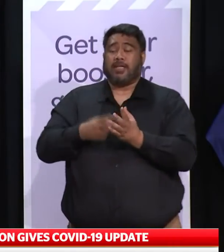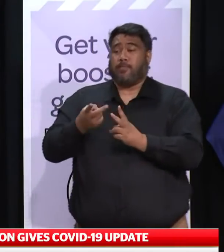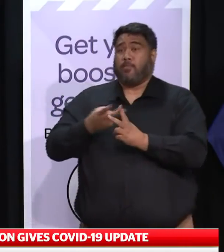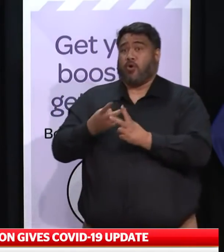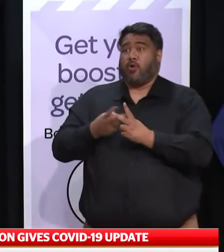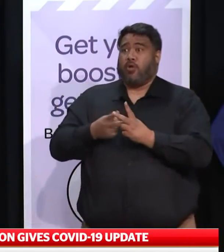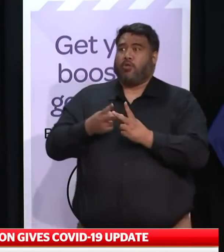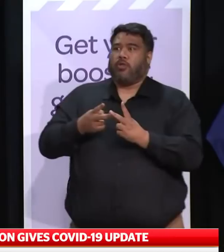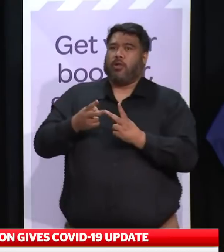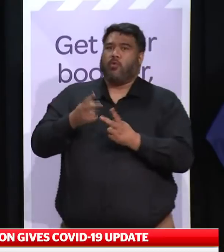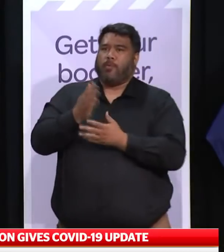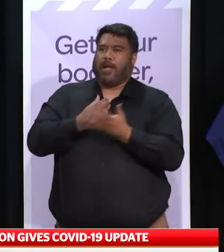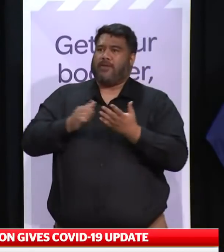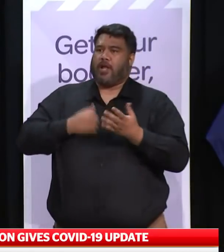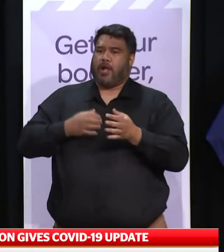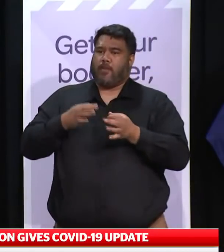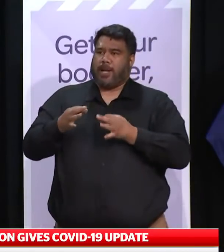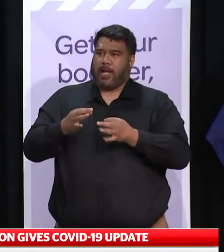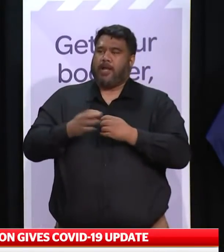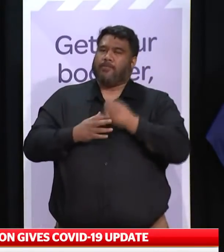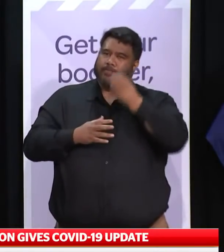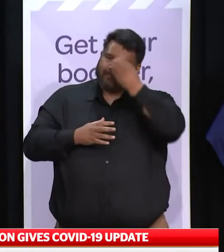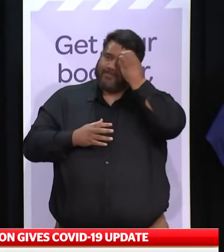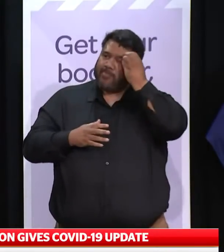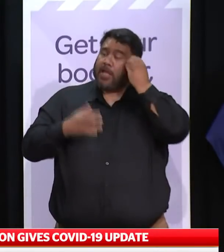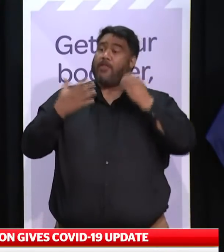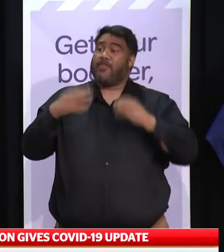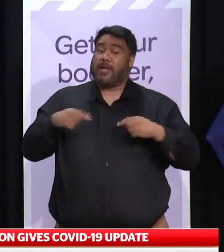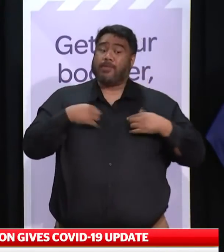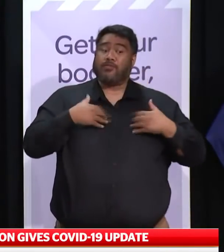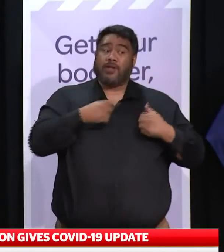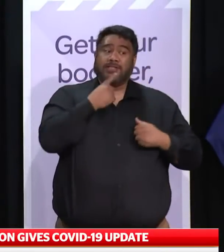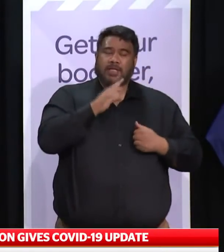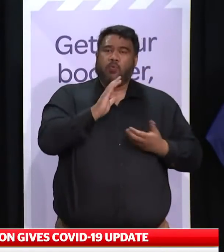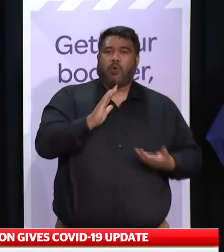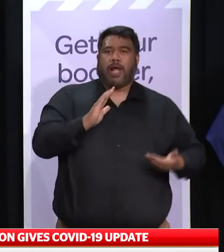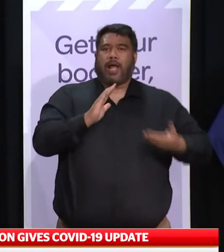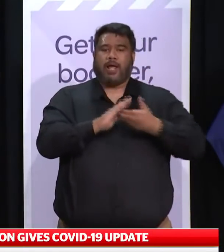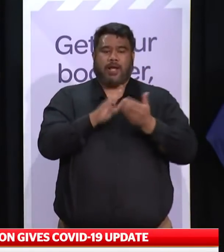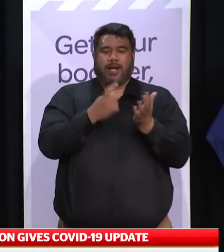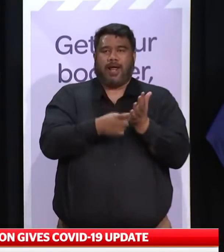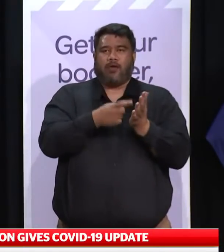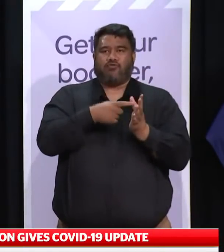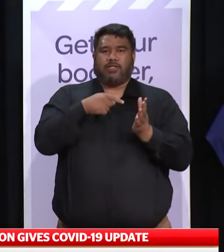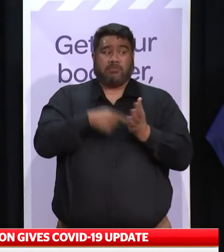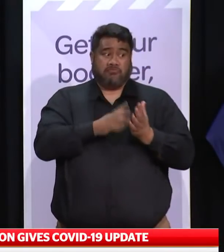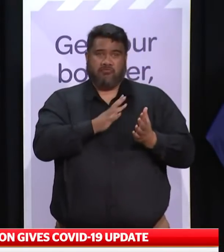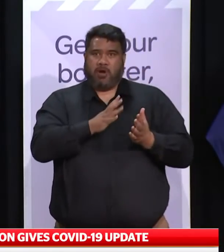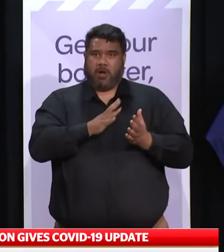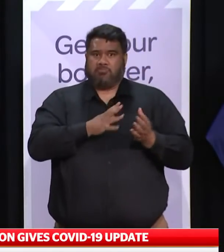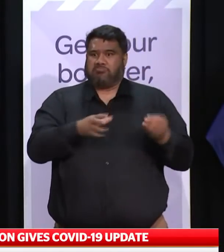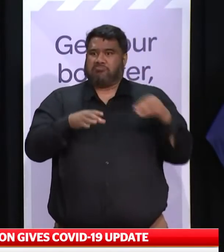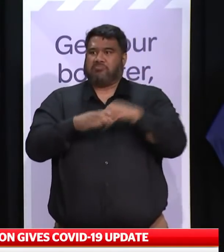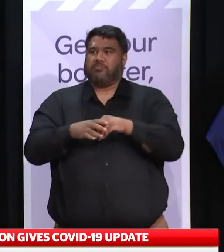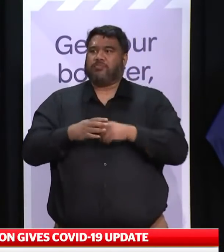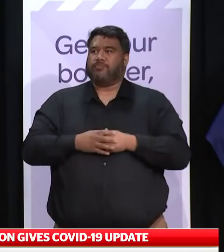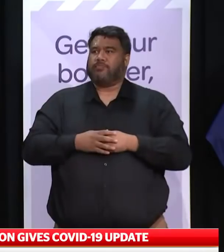COVID-19. As our strategy shifted, the Ministry of Health began ordering rapid antigen tests. So I don't think I'd accept that part of what Sir Ian is saying.